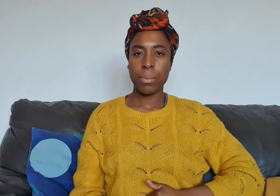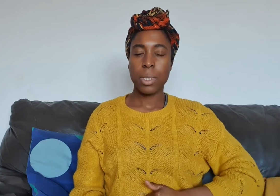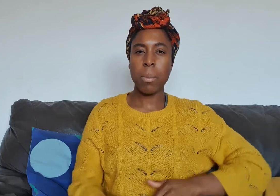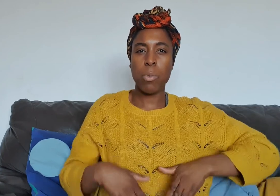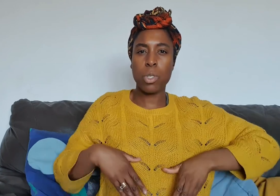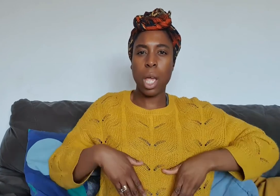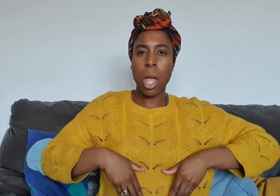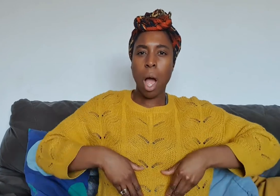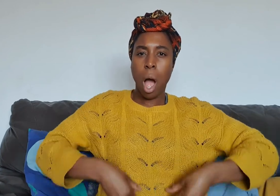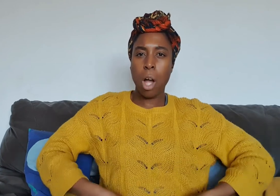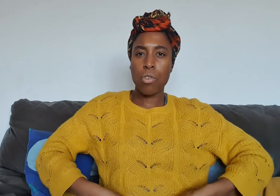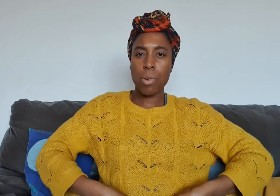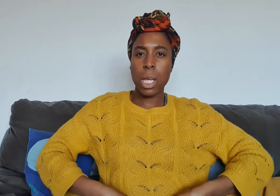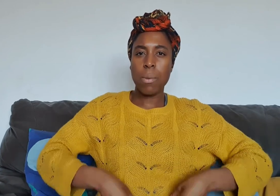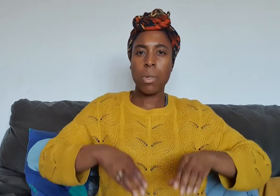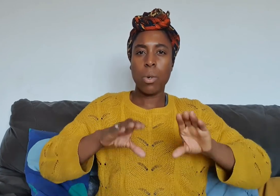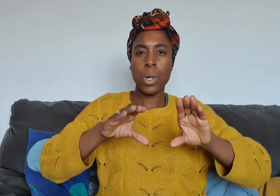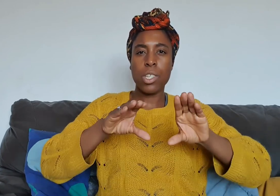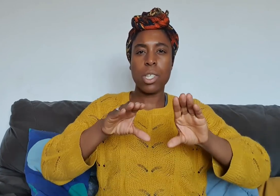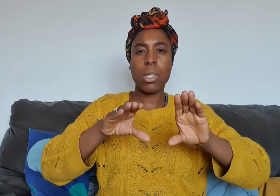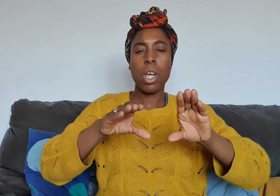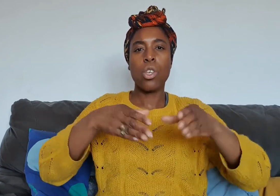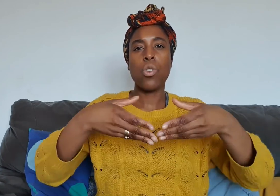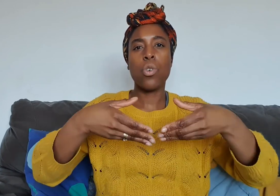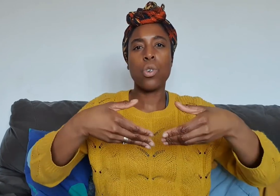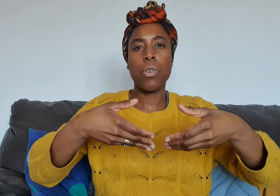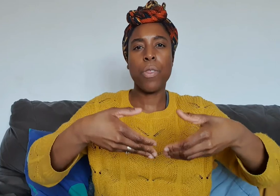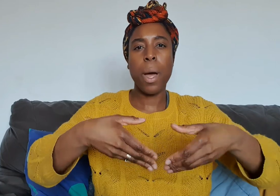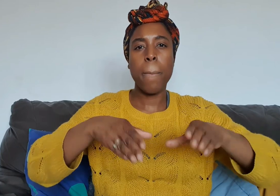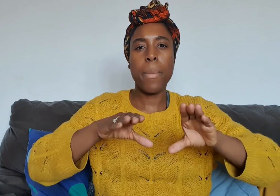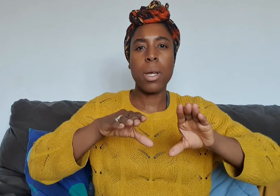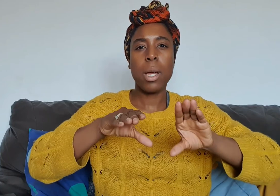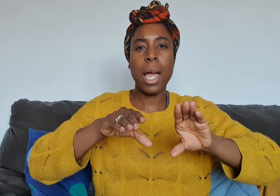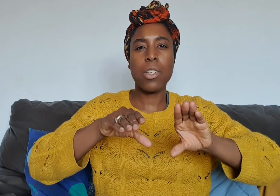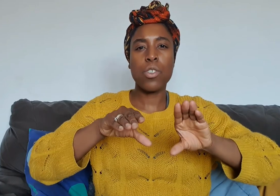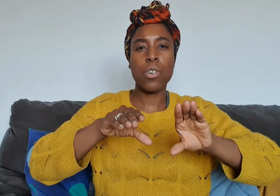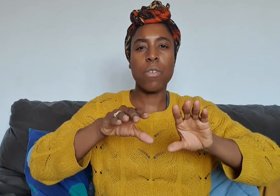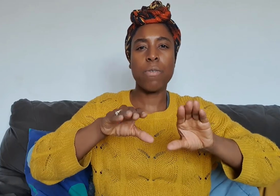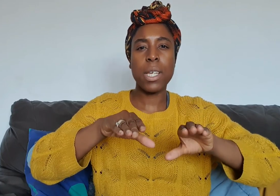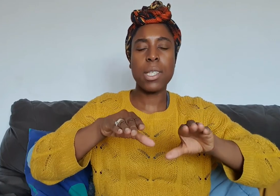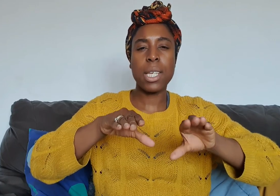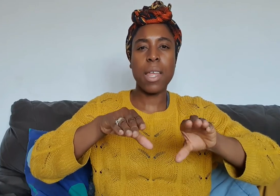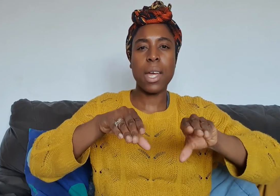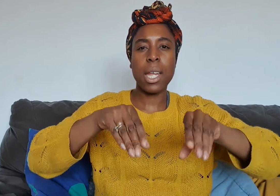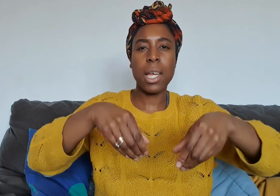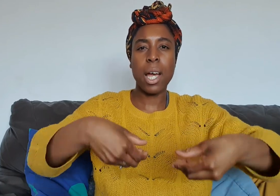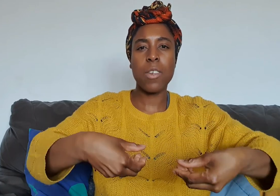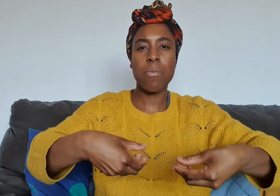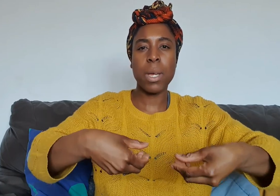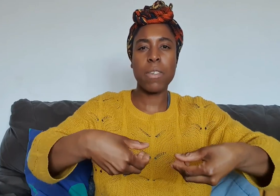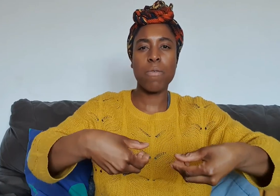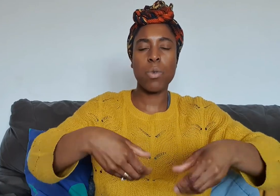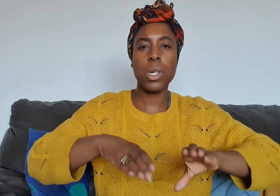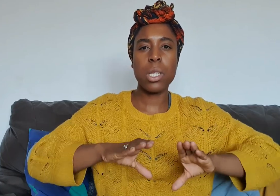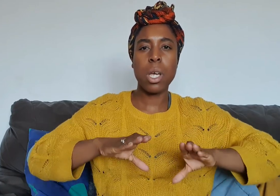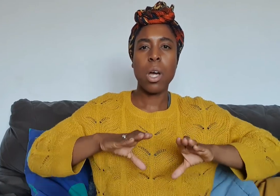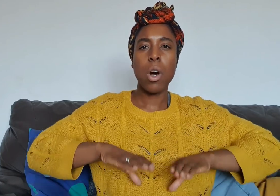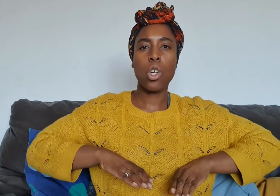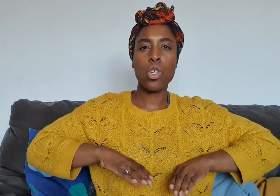Some people say hungry, which is your thumb and your fingers together and it kind of bend forwards on your